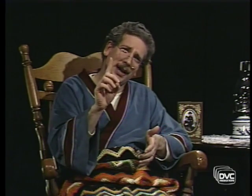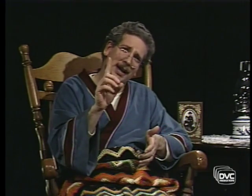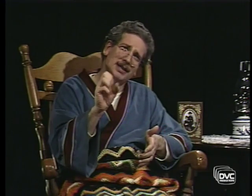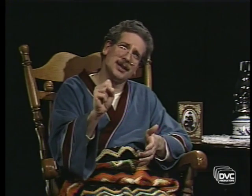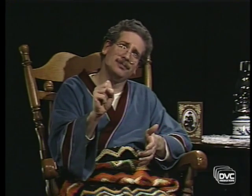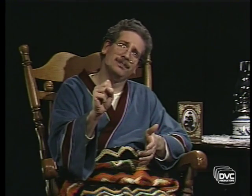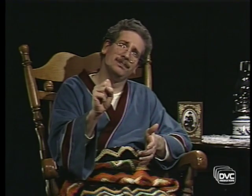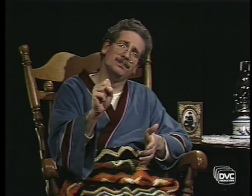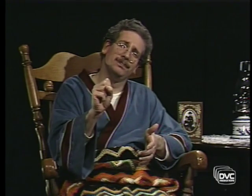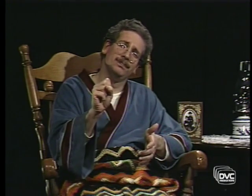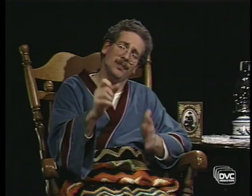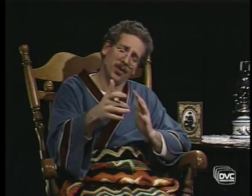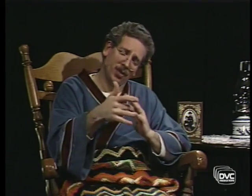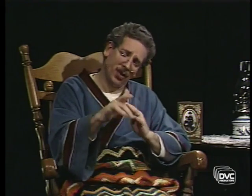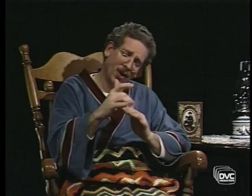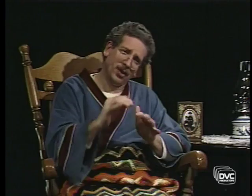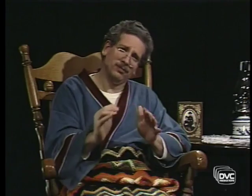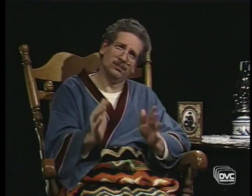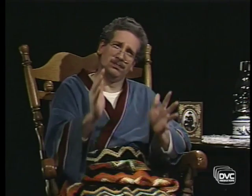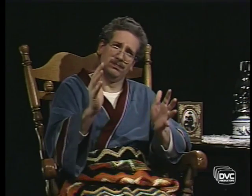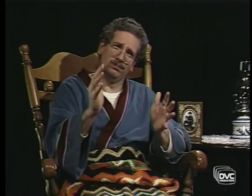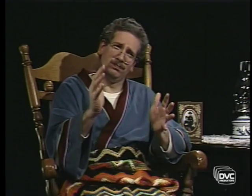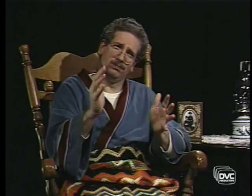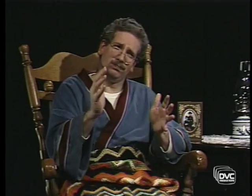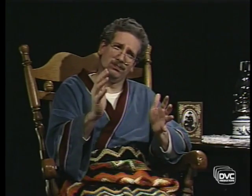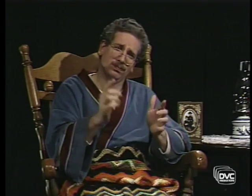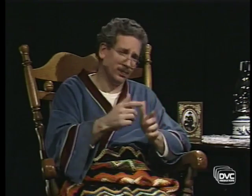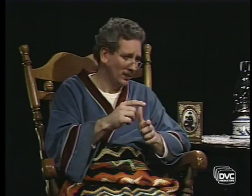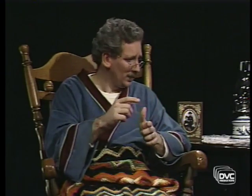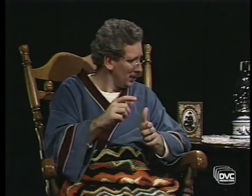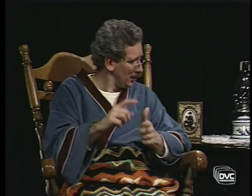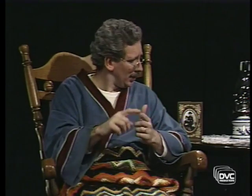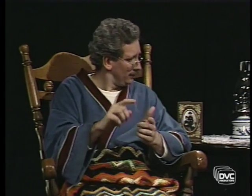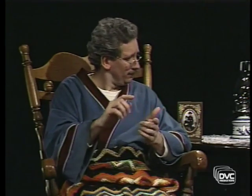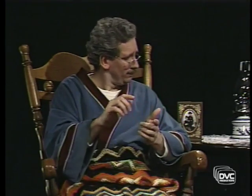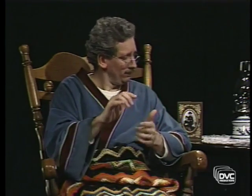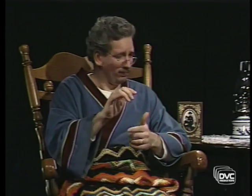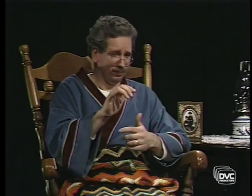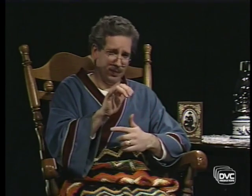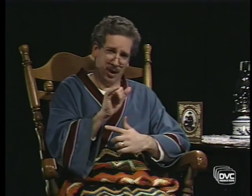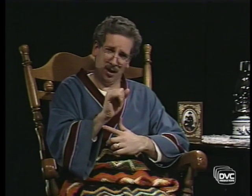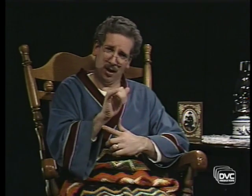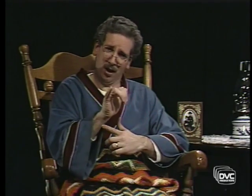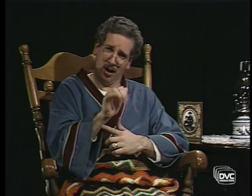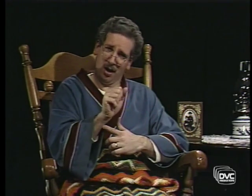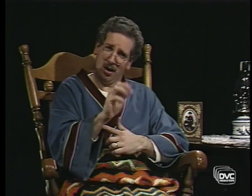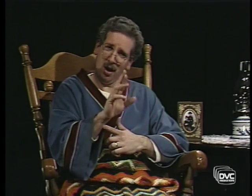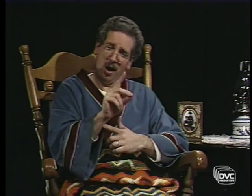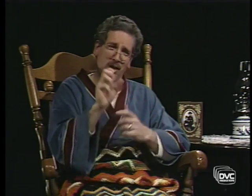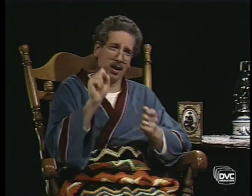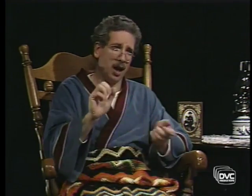like the weeds and the Thorns then the yard could be made